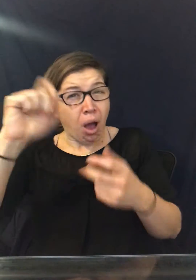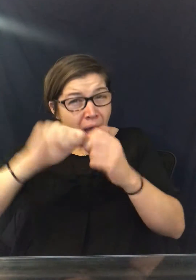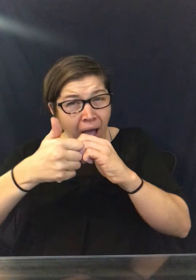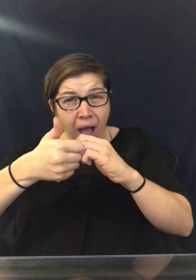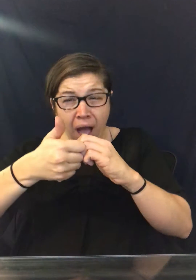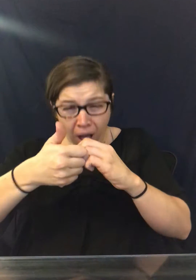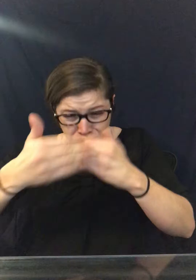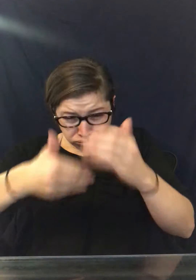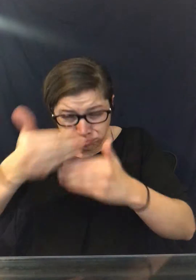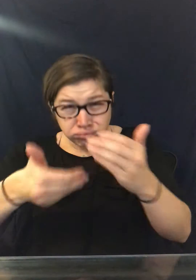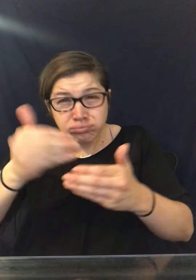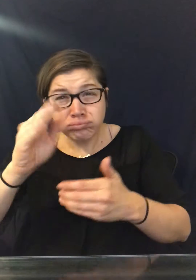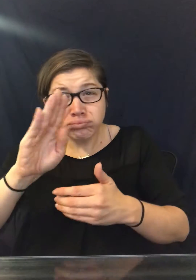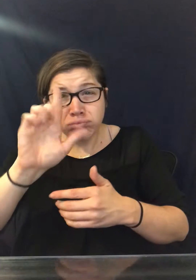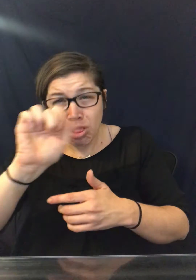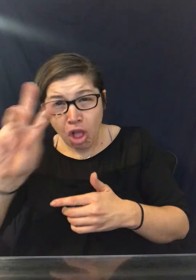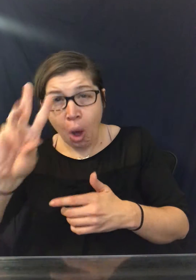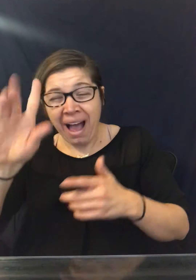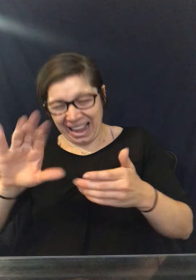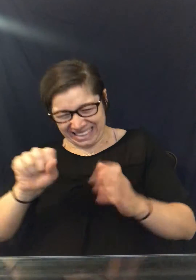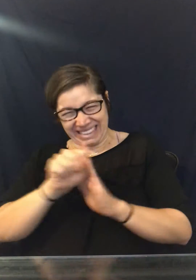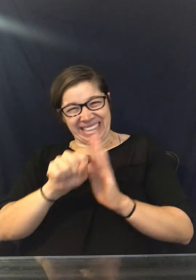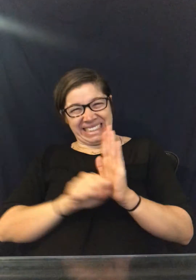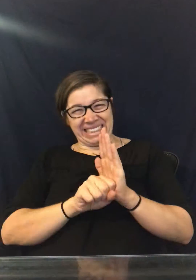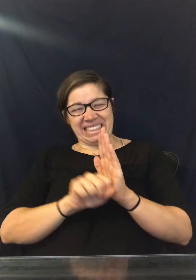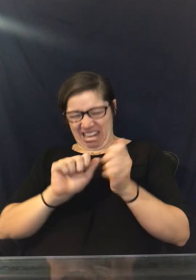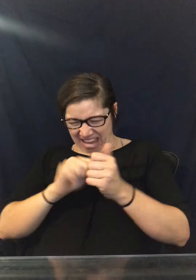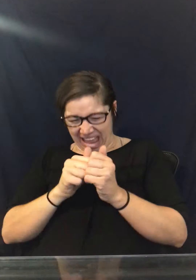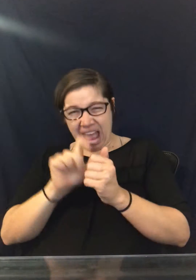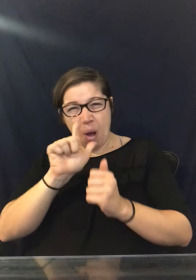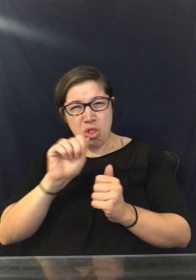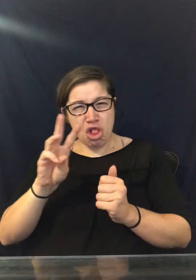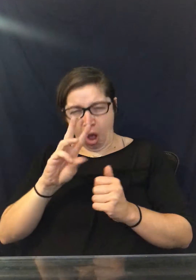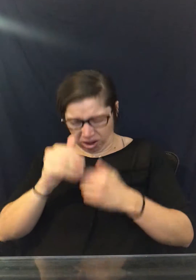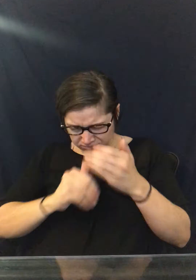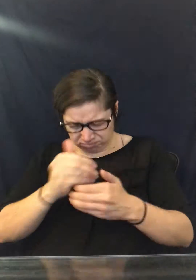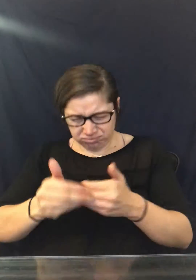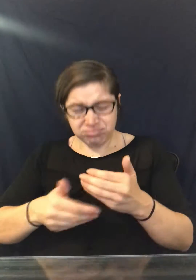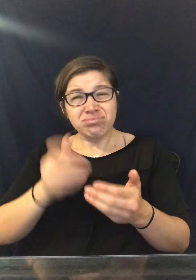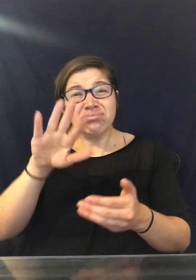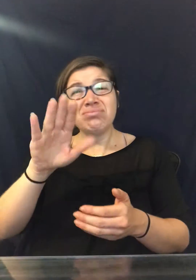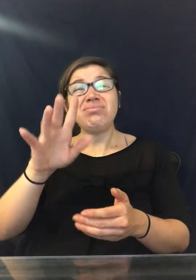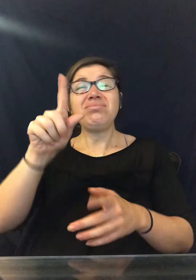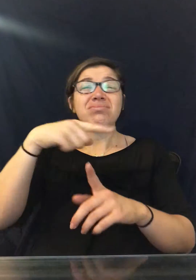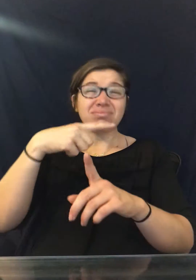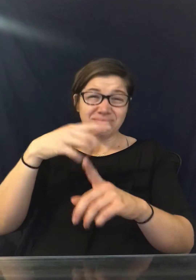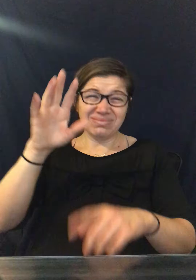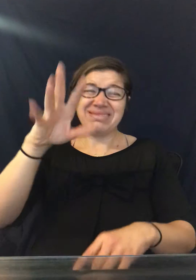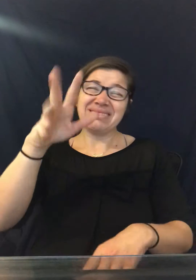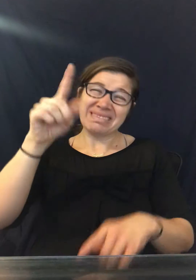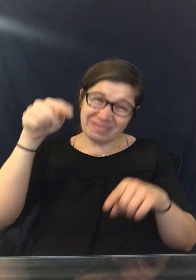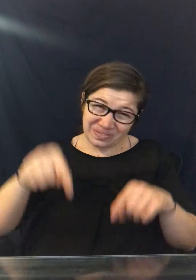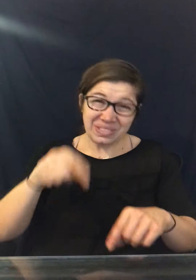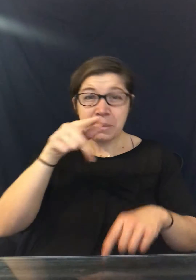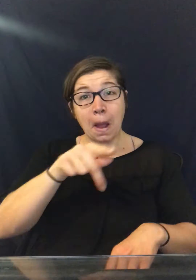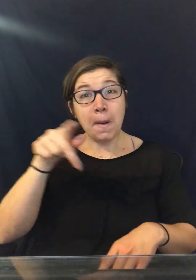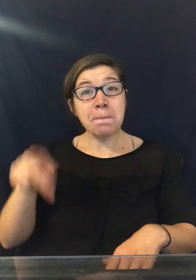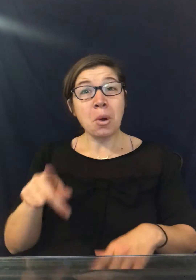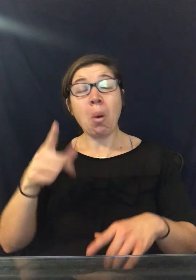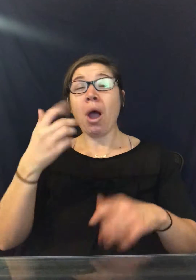made. And just a reminder, teachers, this PowerPoint with a variety of lessons and activities is available at